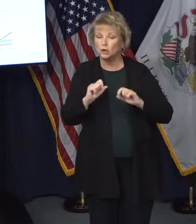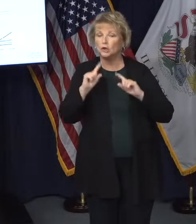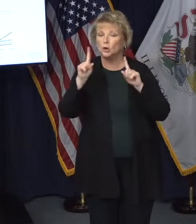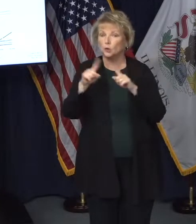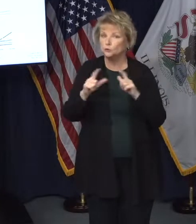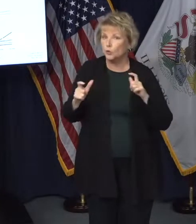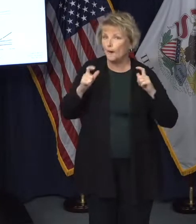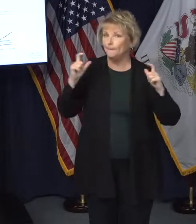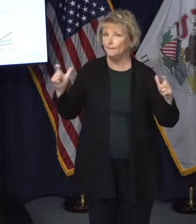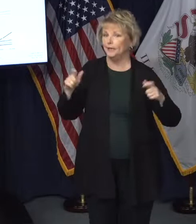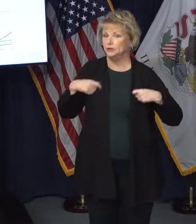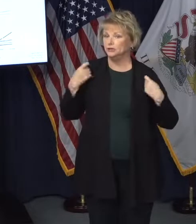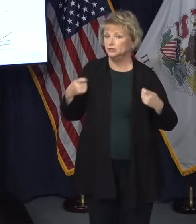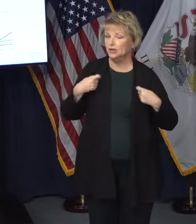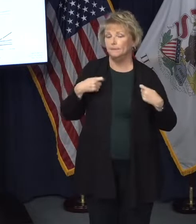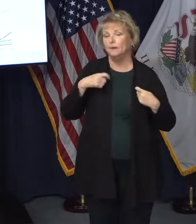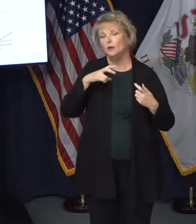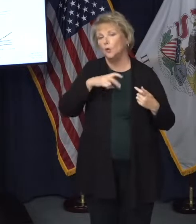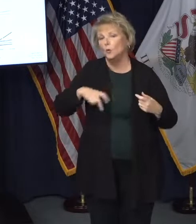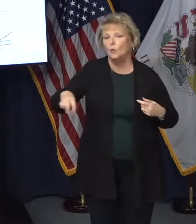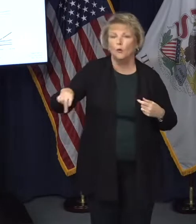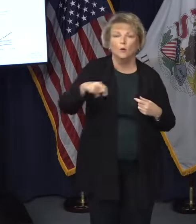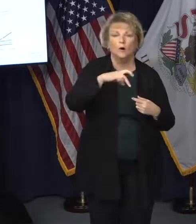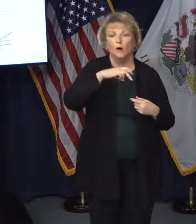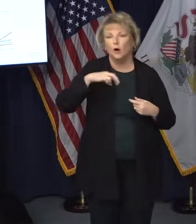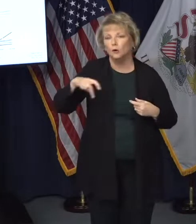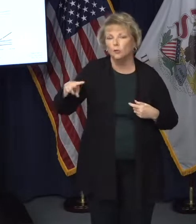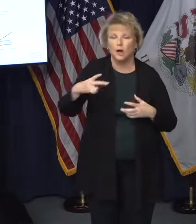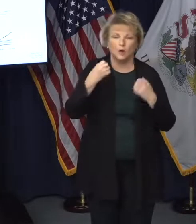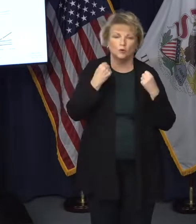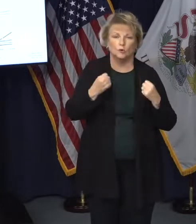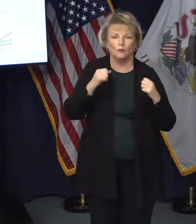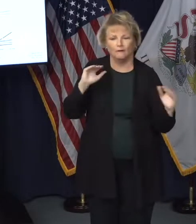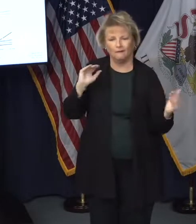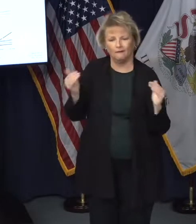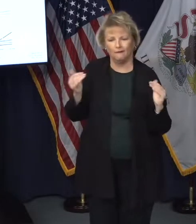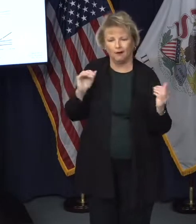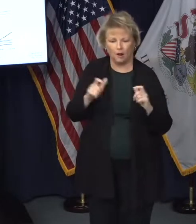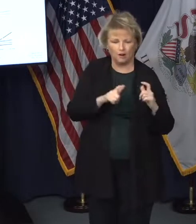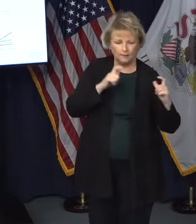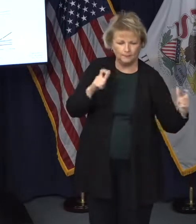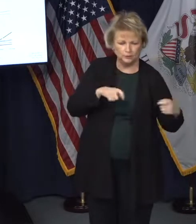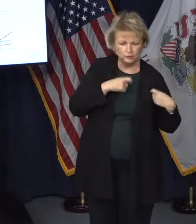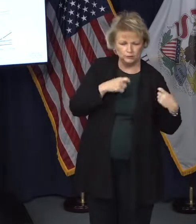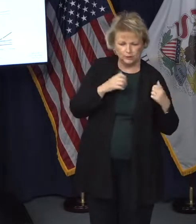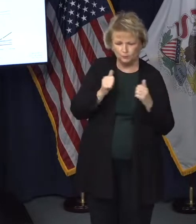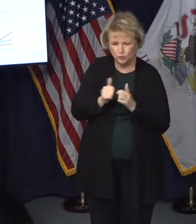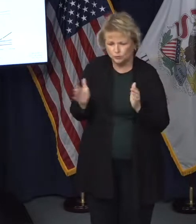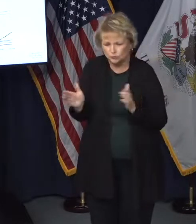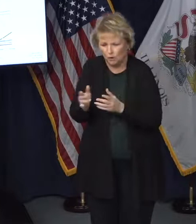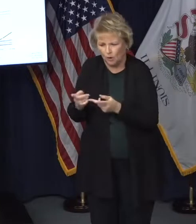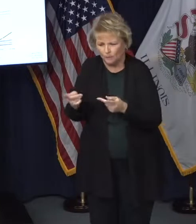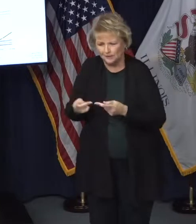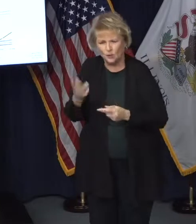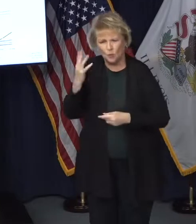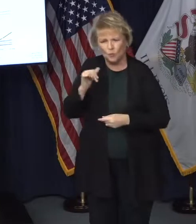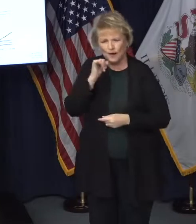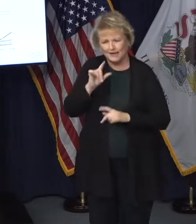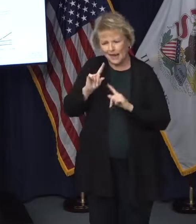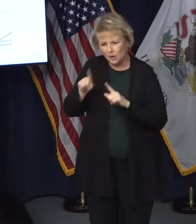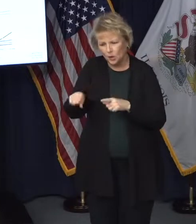big gym. You could walk around the entire big gym and work out. Explain the difference. Why can't you go to